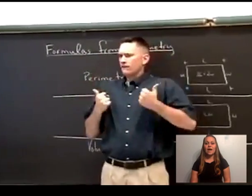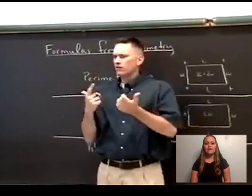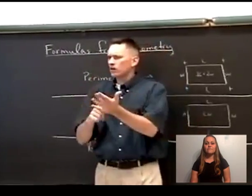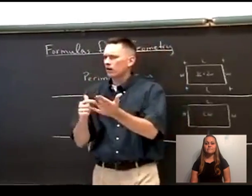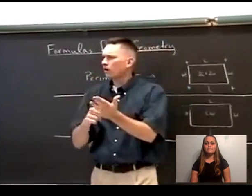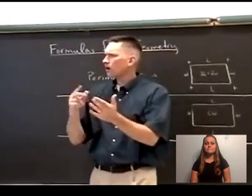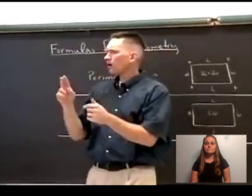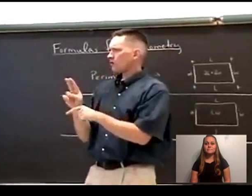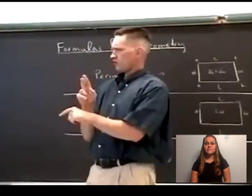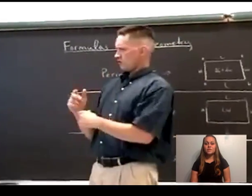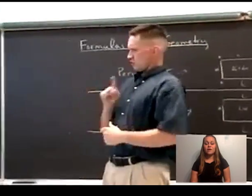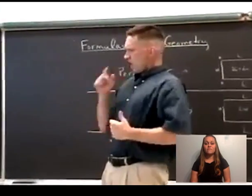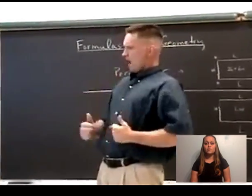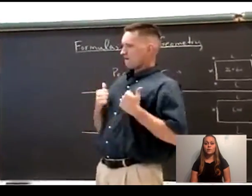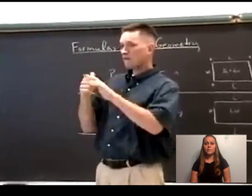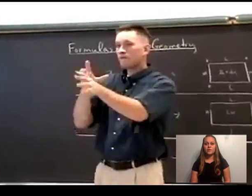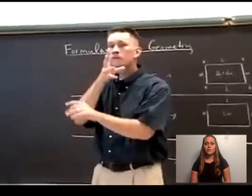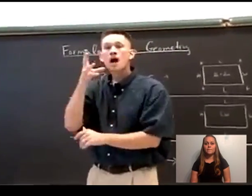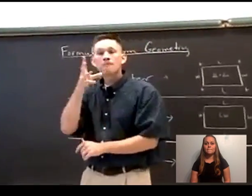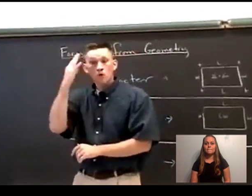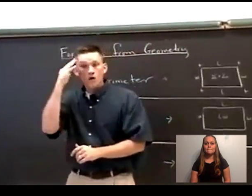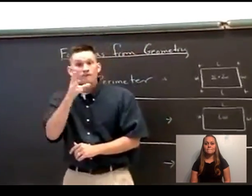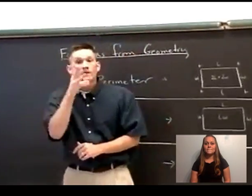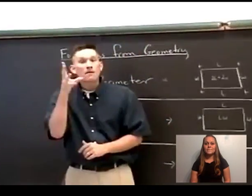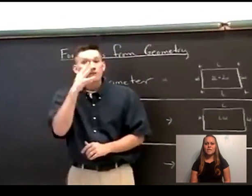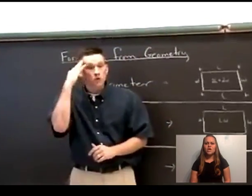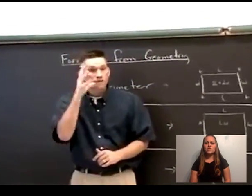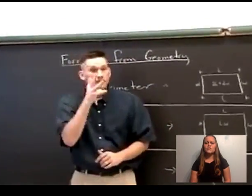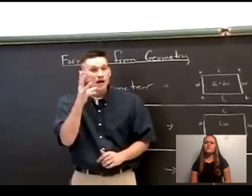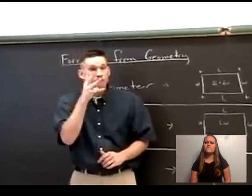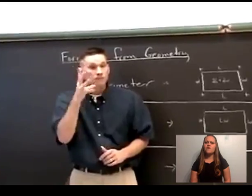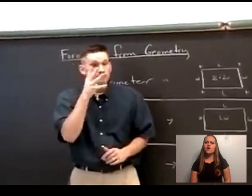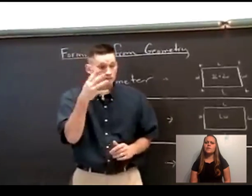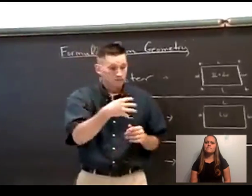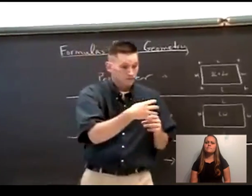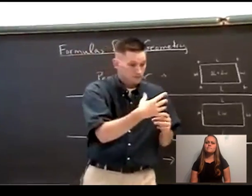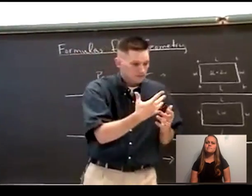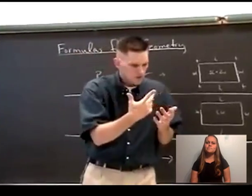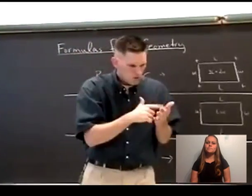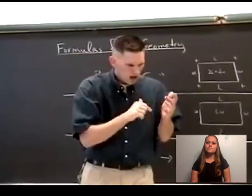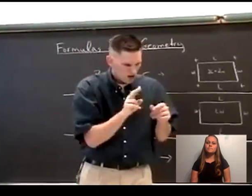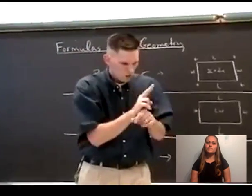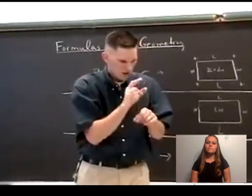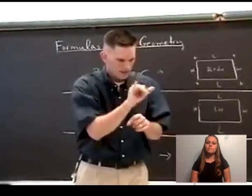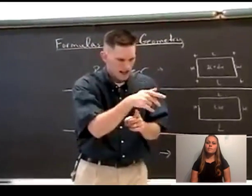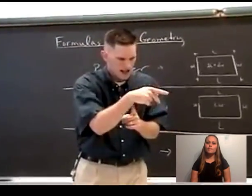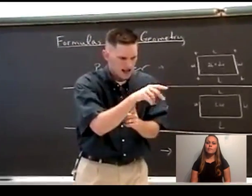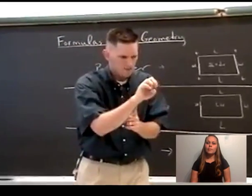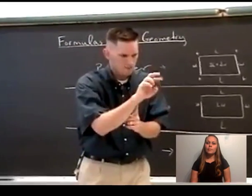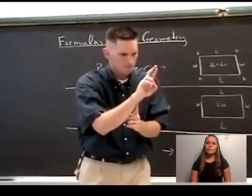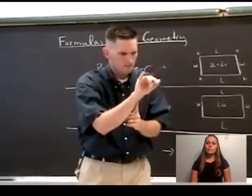do you have? You have the perimeter. You know, on a farm,